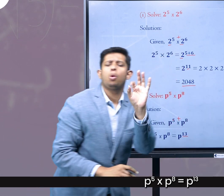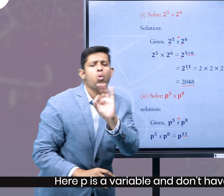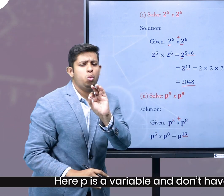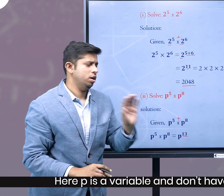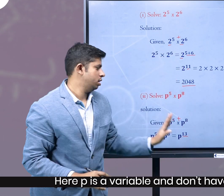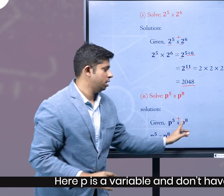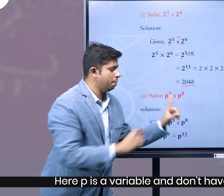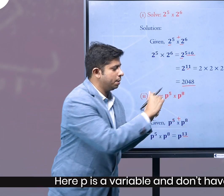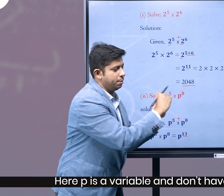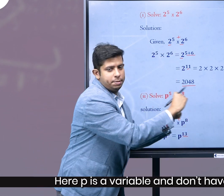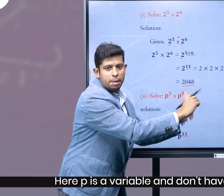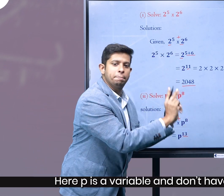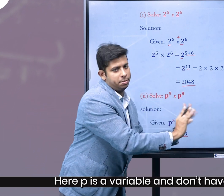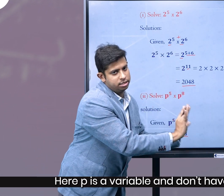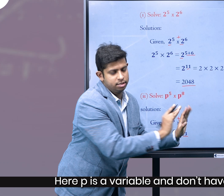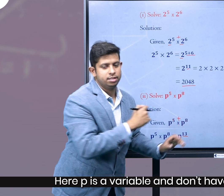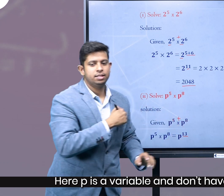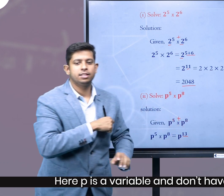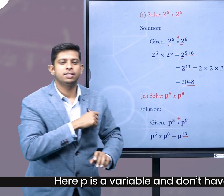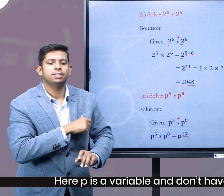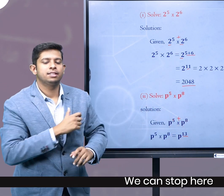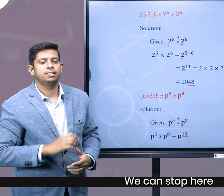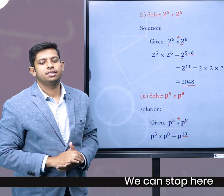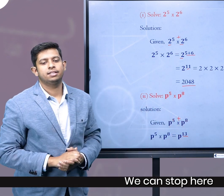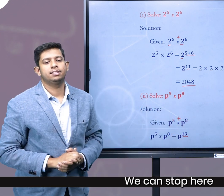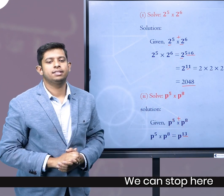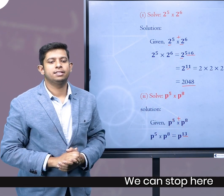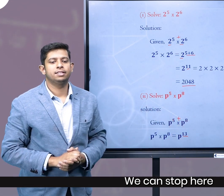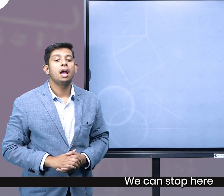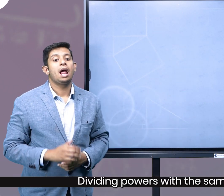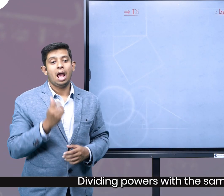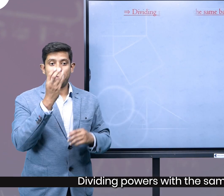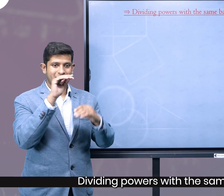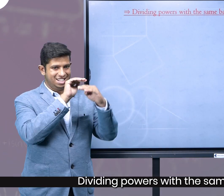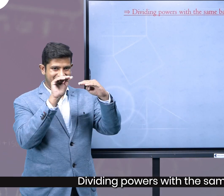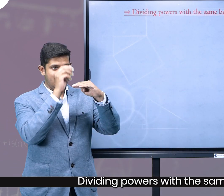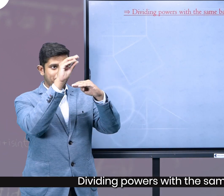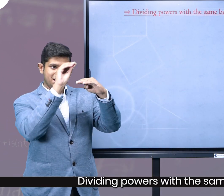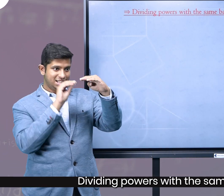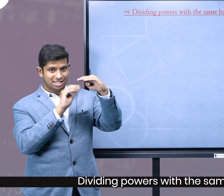Here p is a variable and don't have any value. We can stop here. Dividing powers with the same base.